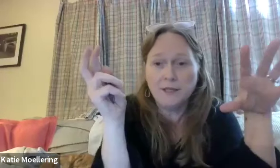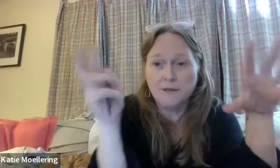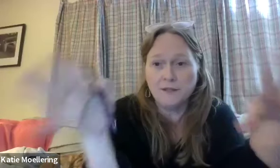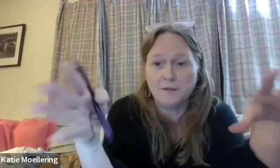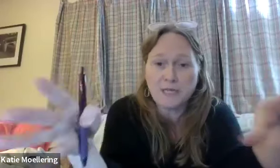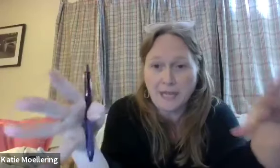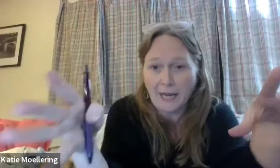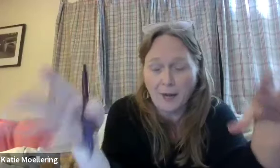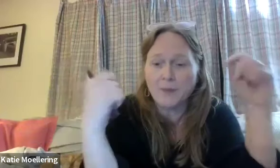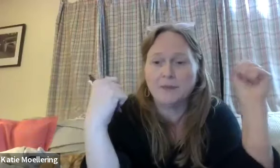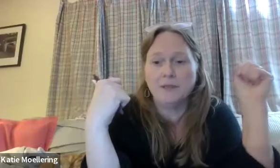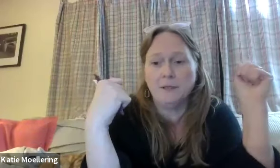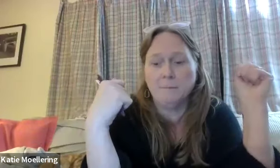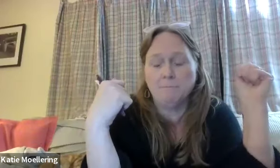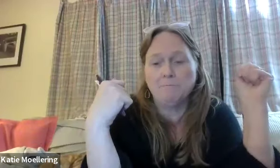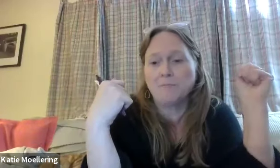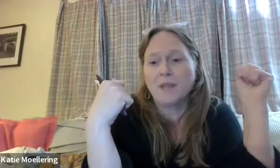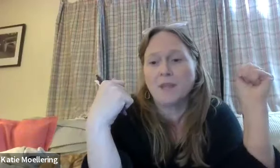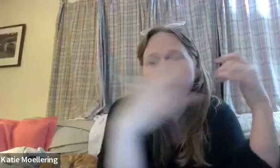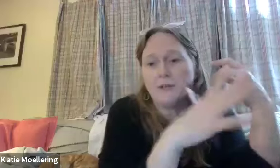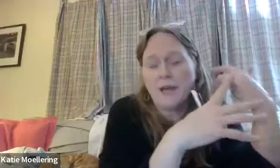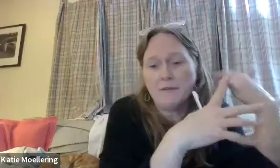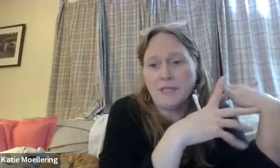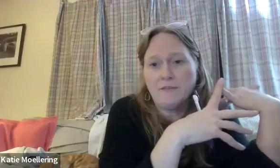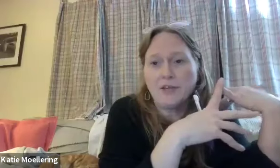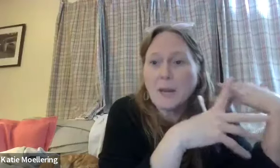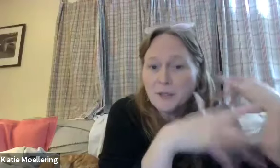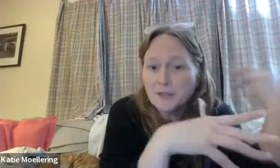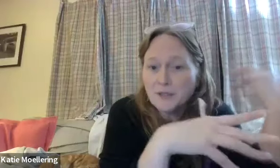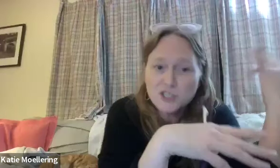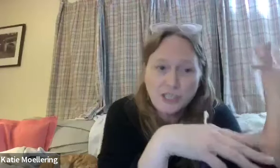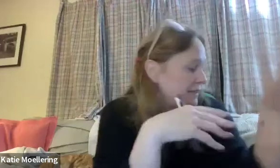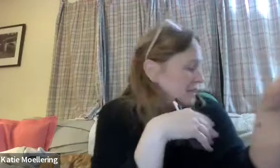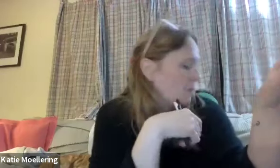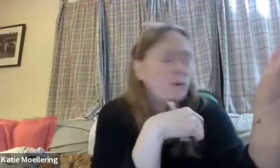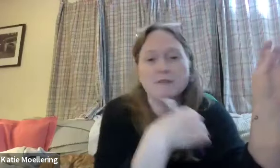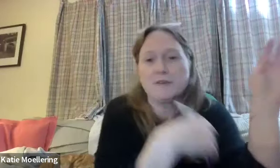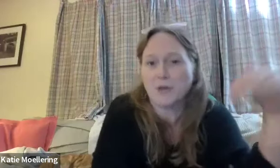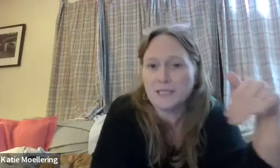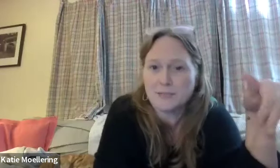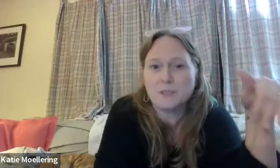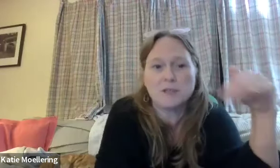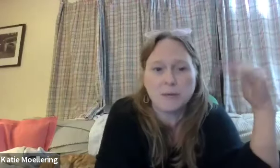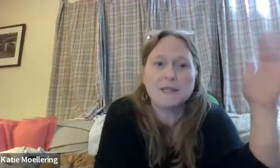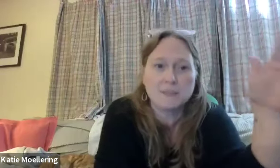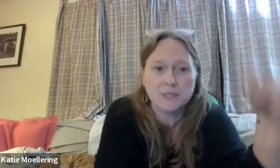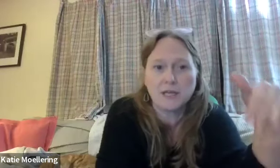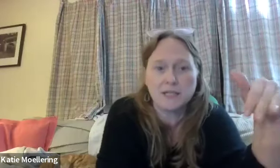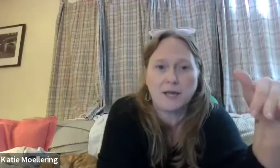with the recap. It'll have the vocabulary sheet, so we'll have the phrases we talked about and some of the